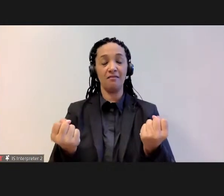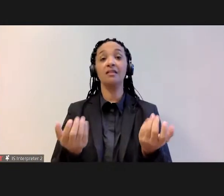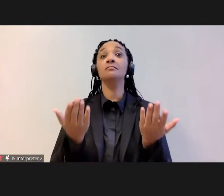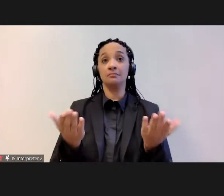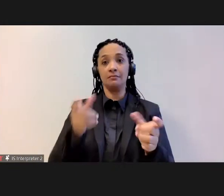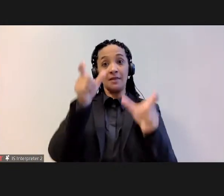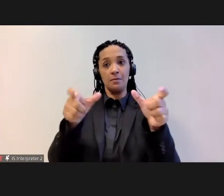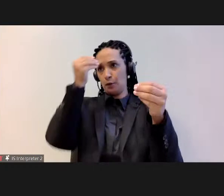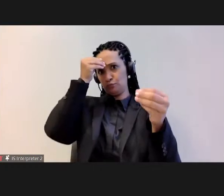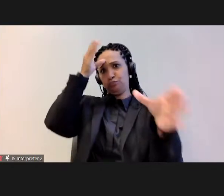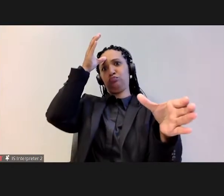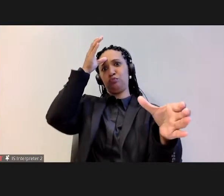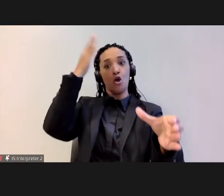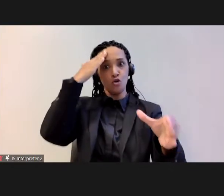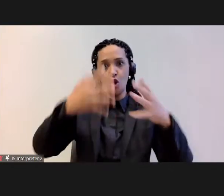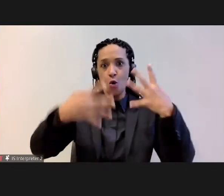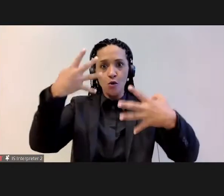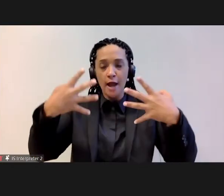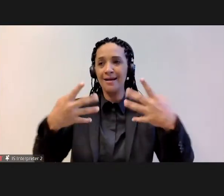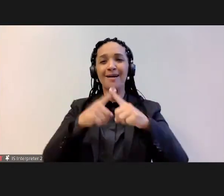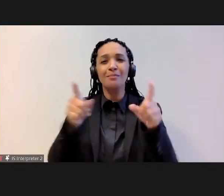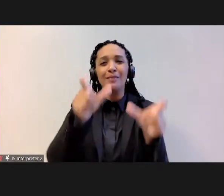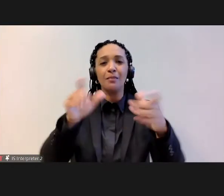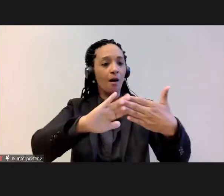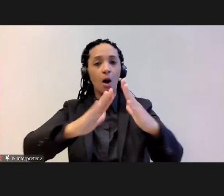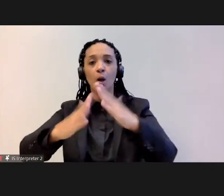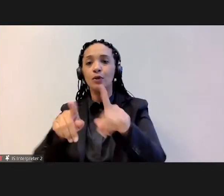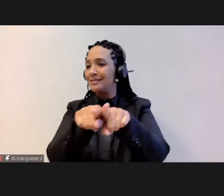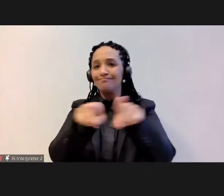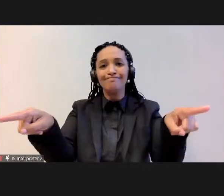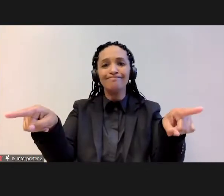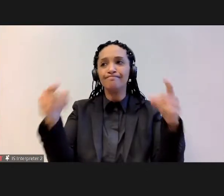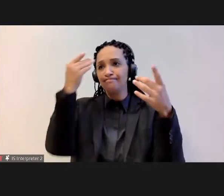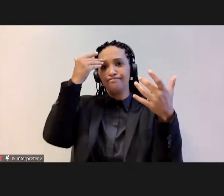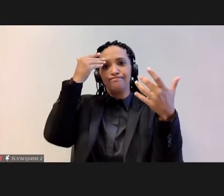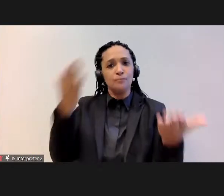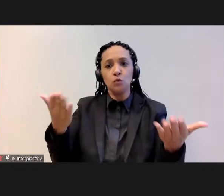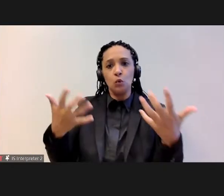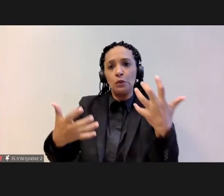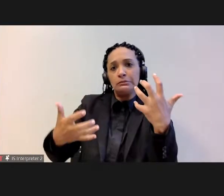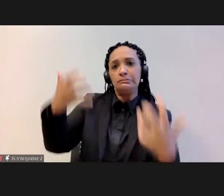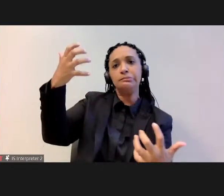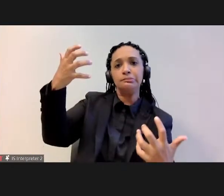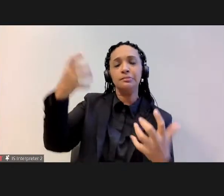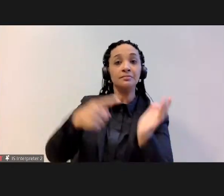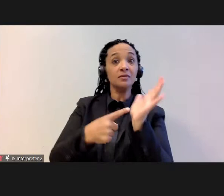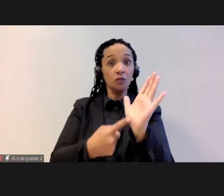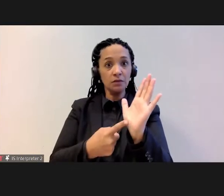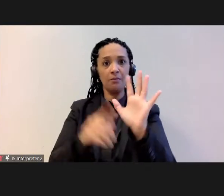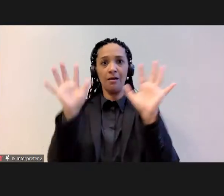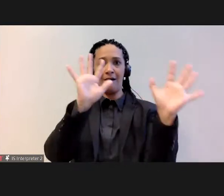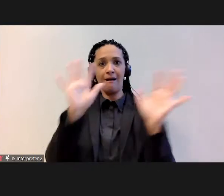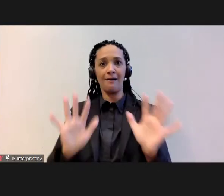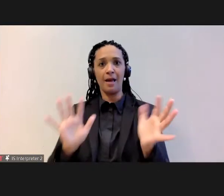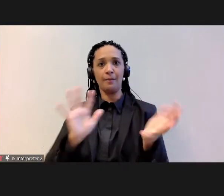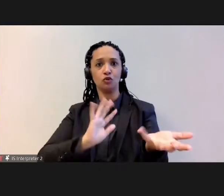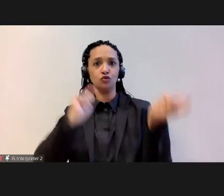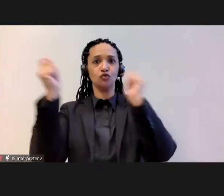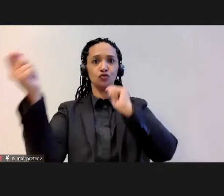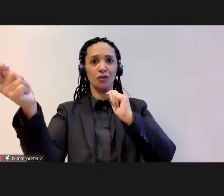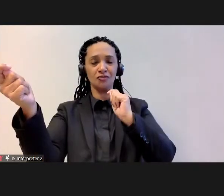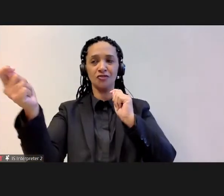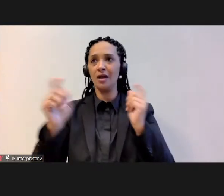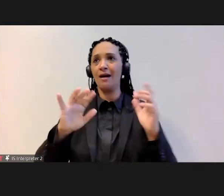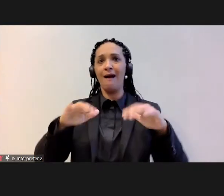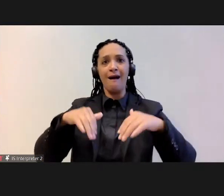this data, for example, for issues that are linked to climate change, do not